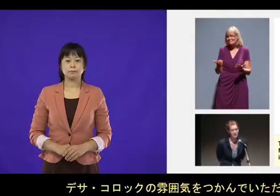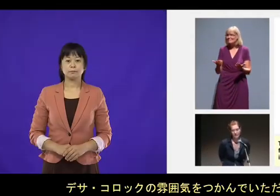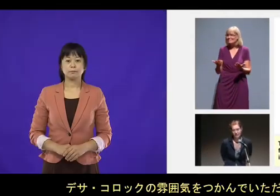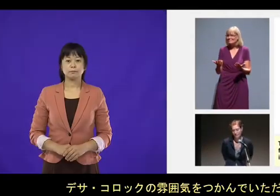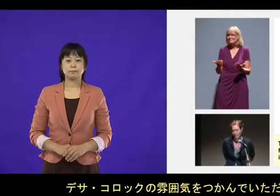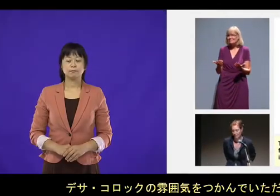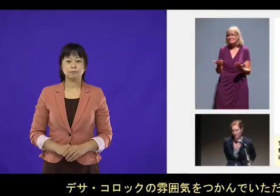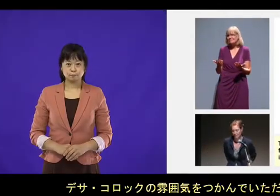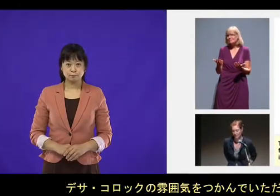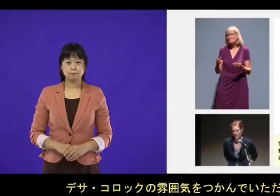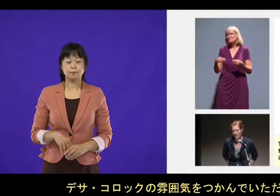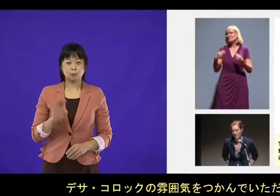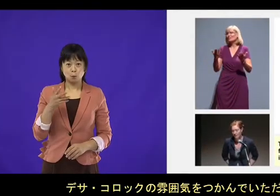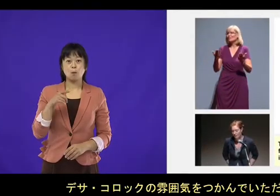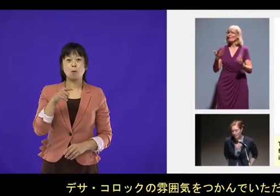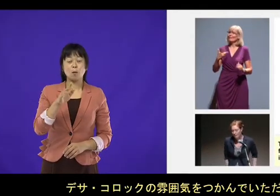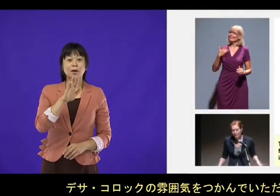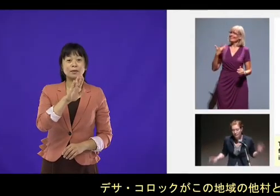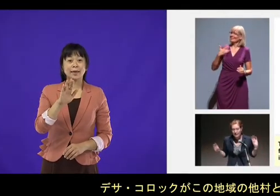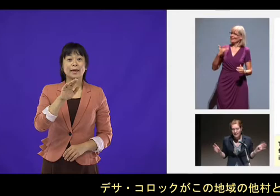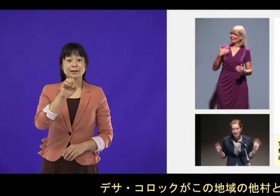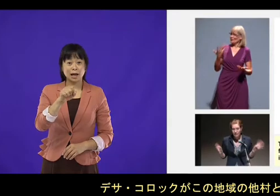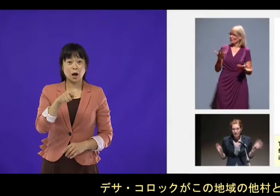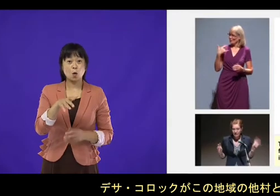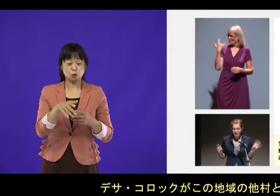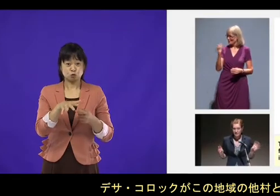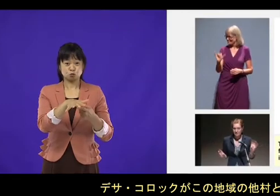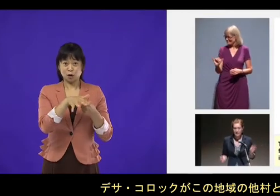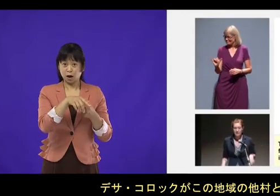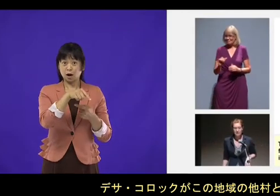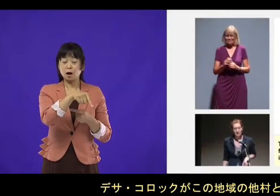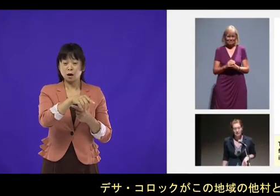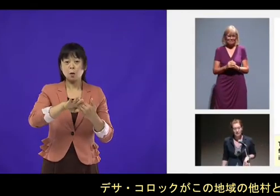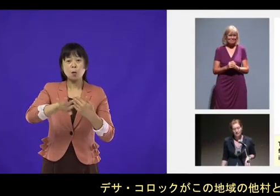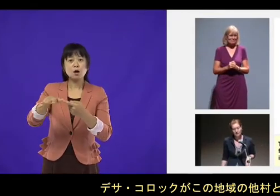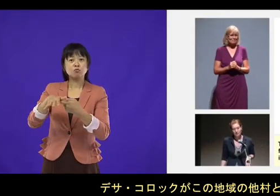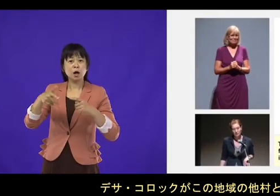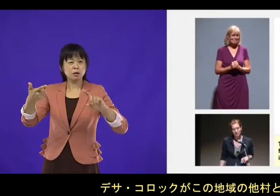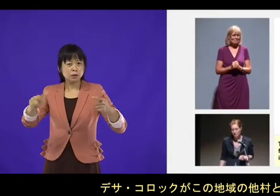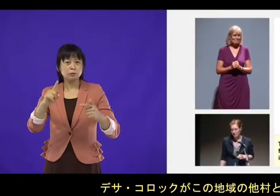So just to give you an impression, really. So really the only factor that makes